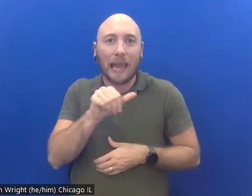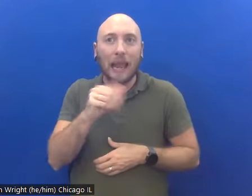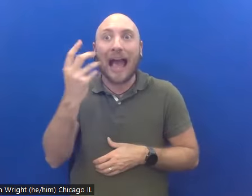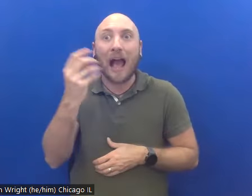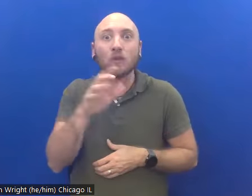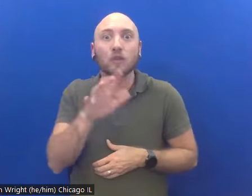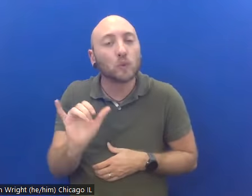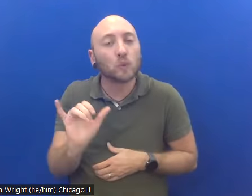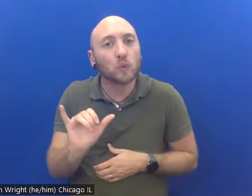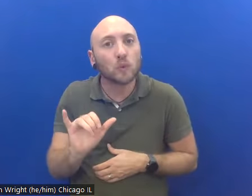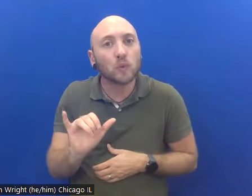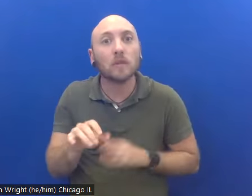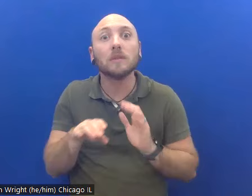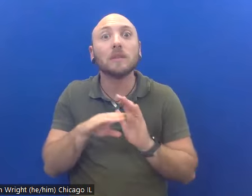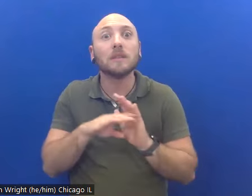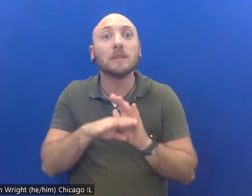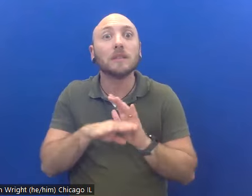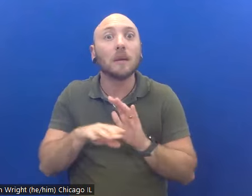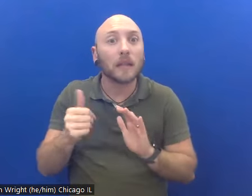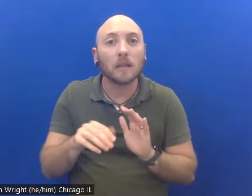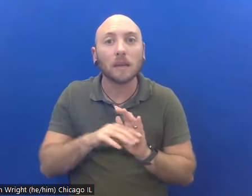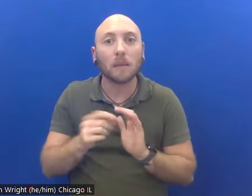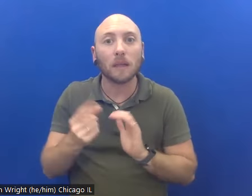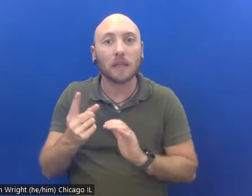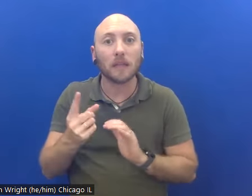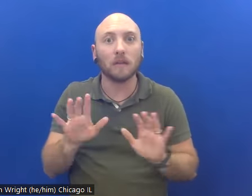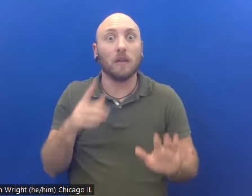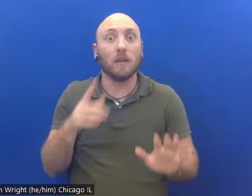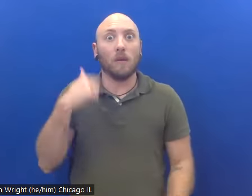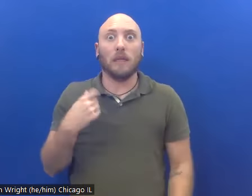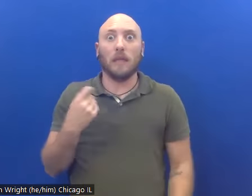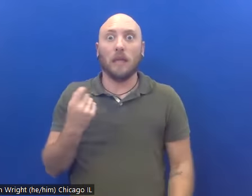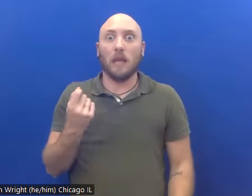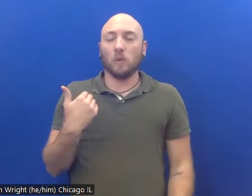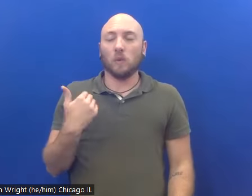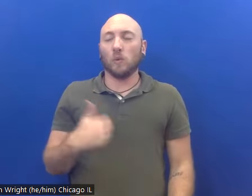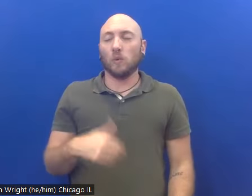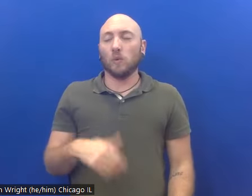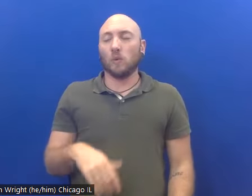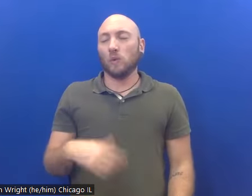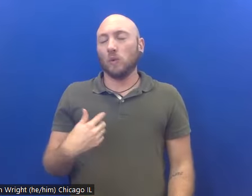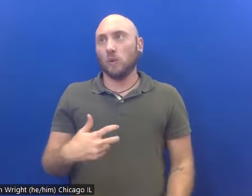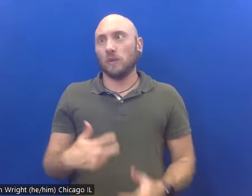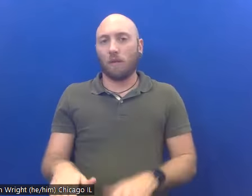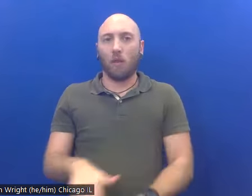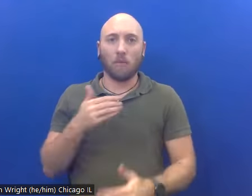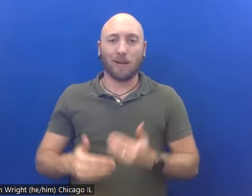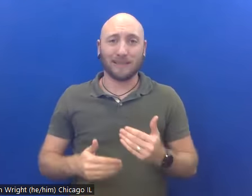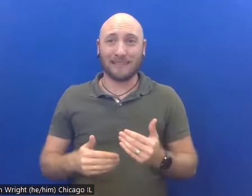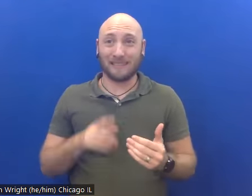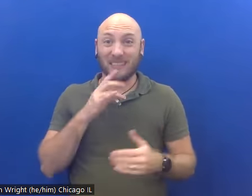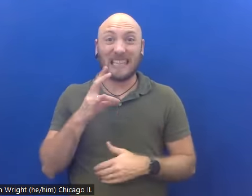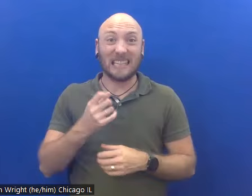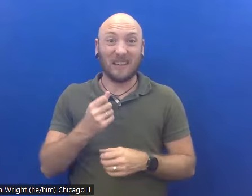10, 11, that was a long process, by the way. It took me 7 years to start referring to my higher power as God,